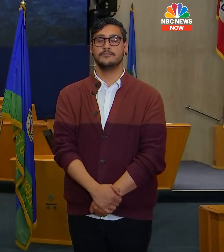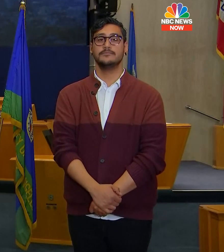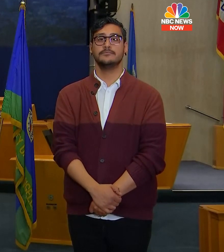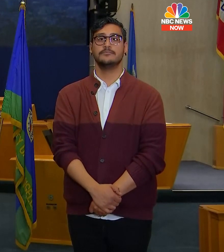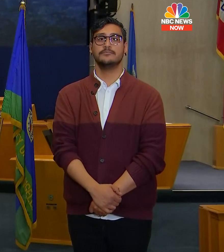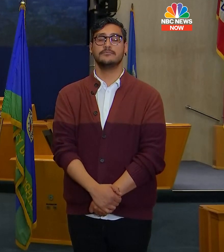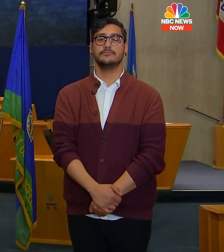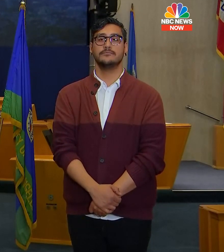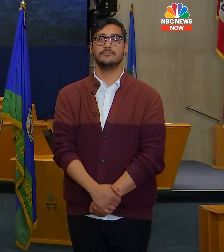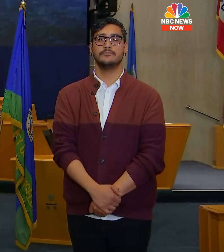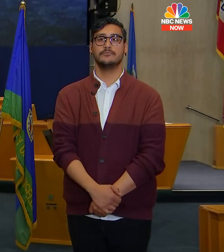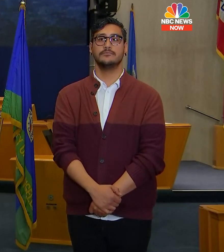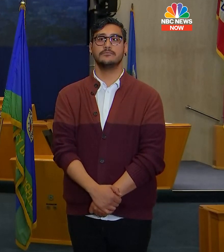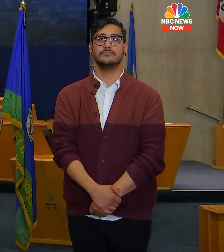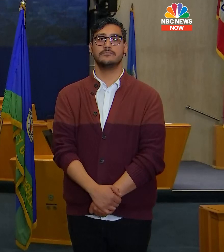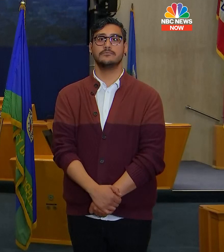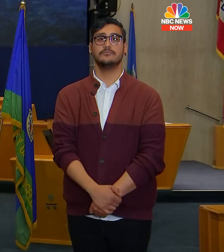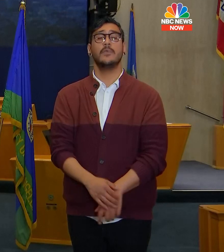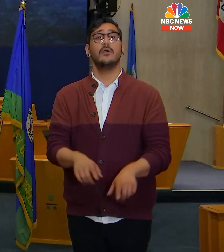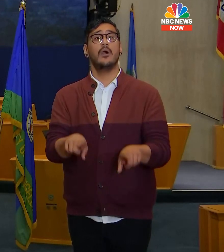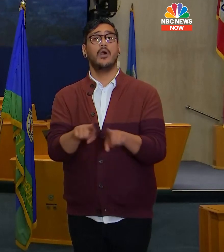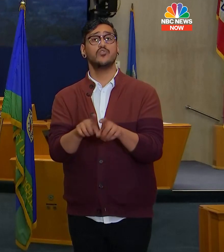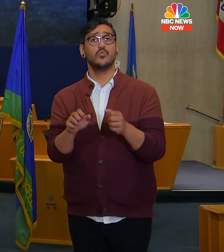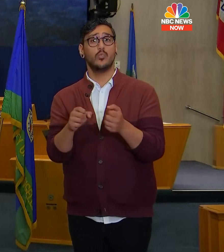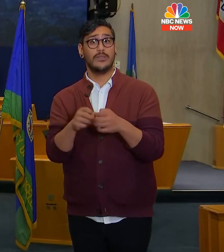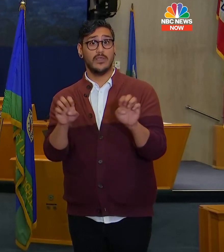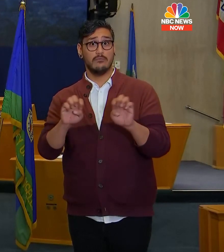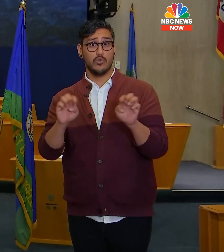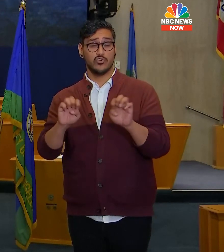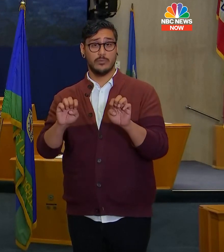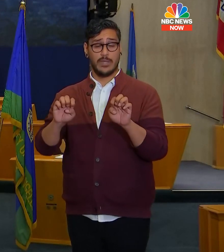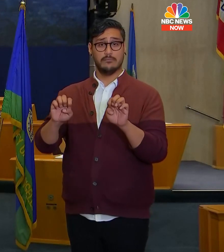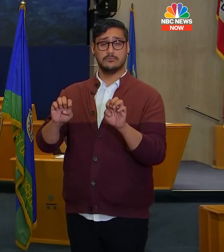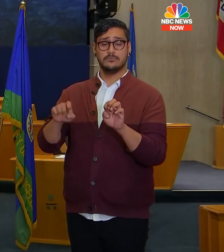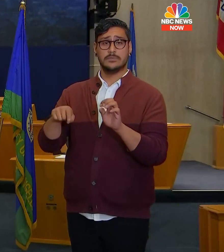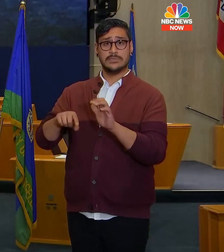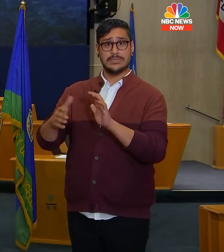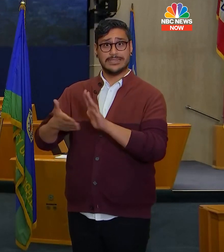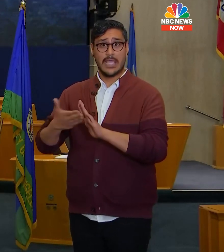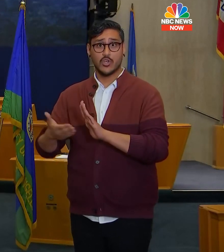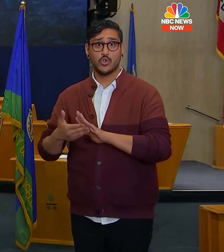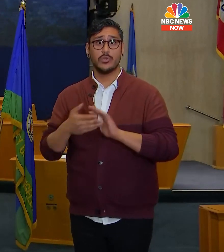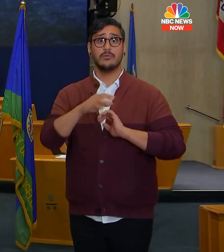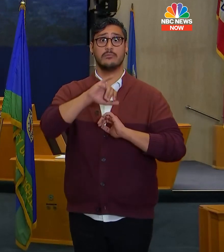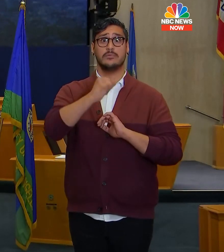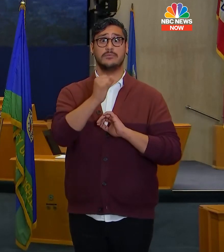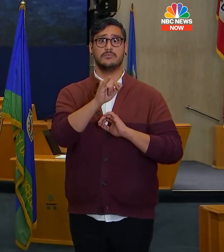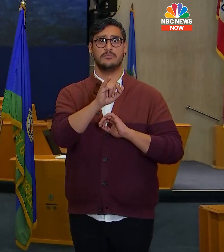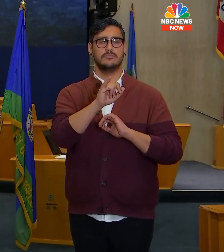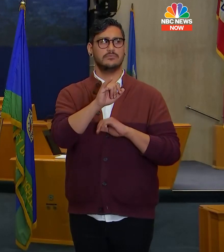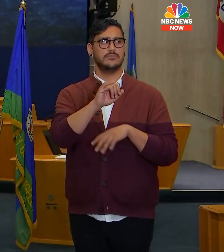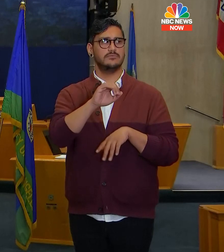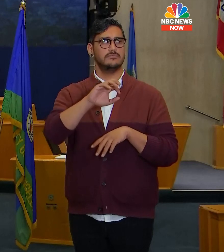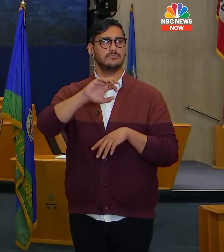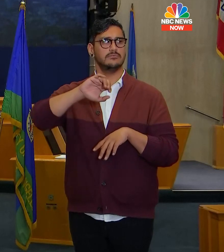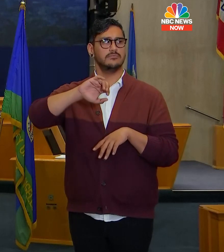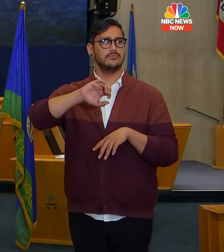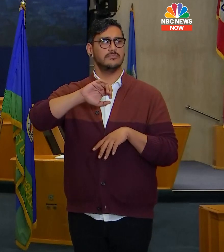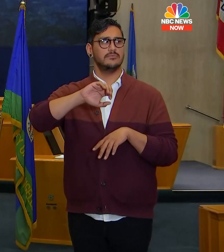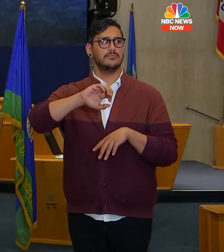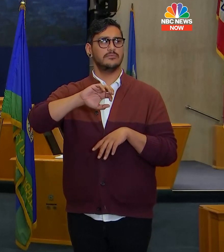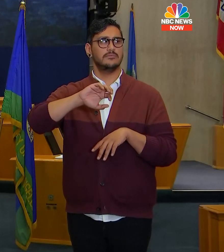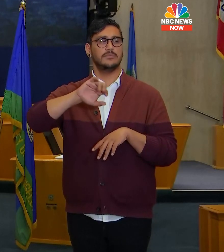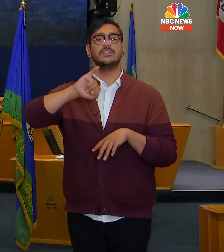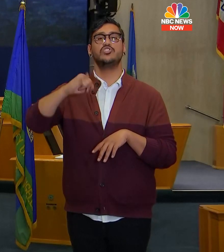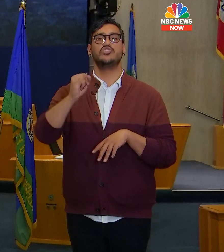we also, with the activation of the Emergency Operations Center, the Joint Information Center, also known as the JIC, was also staffed and co-located on